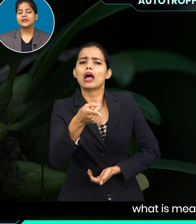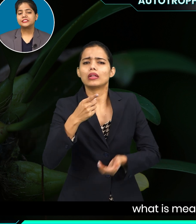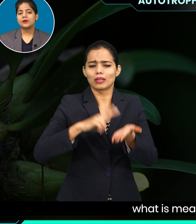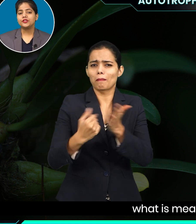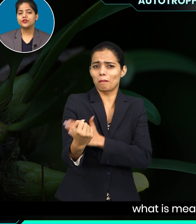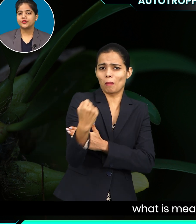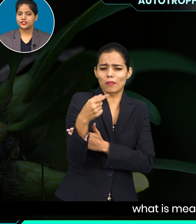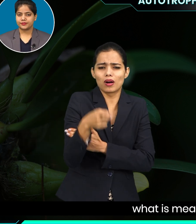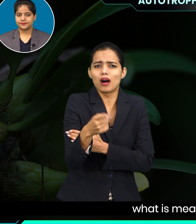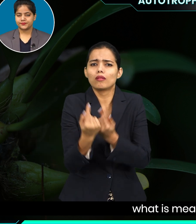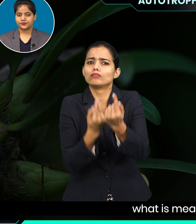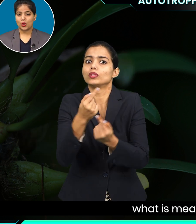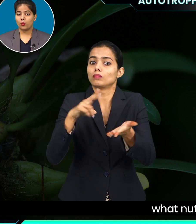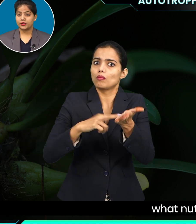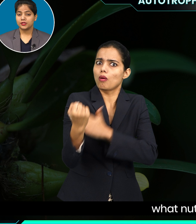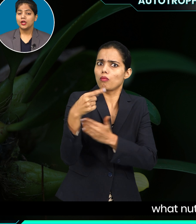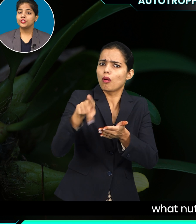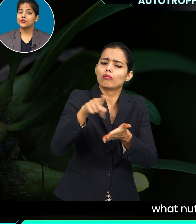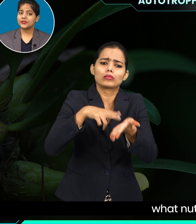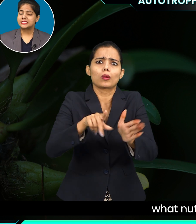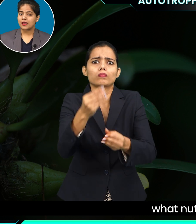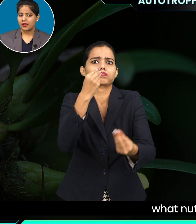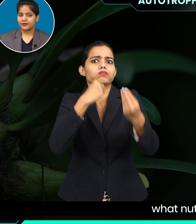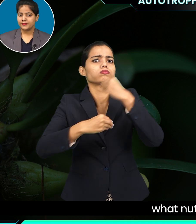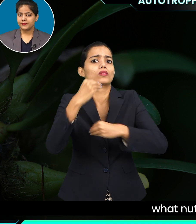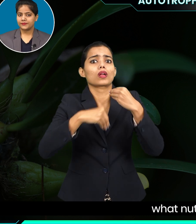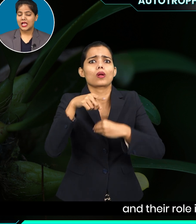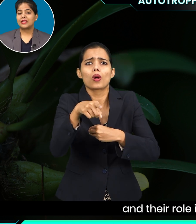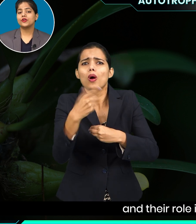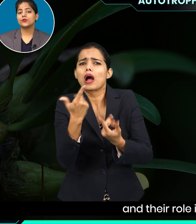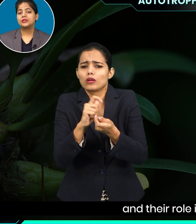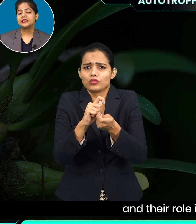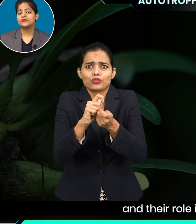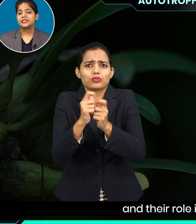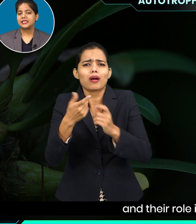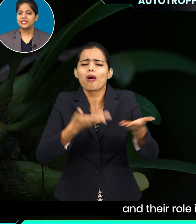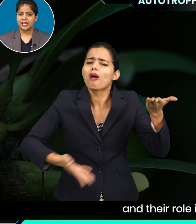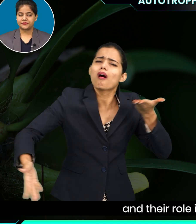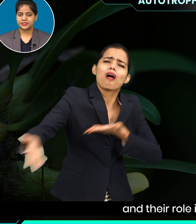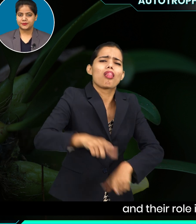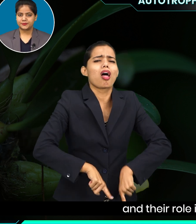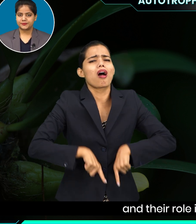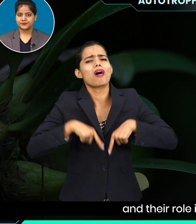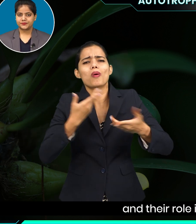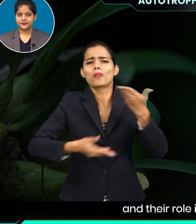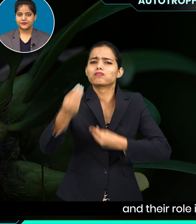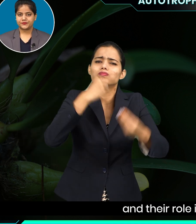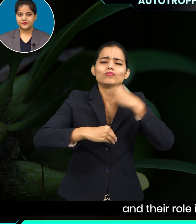is meant by nutrition, what nutrients are, and their role in our daily lives.